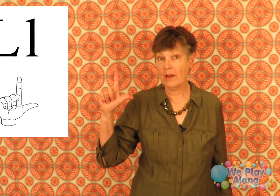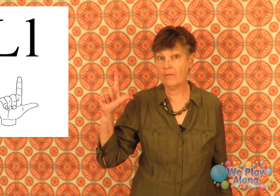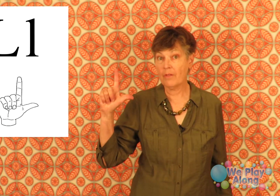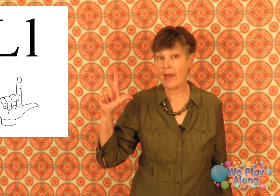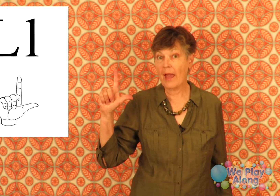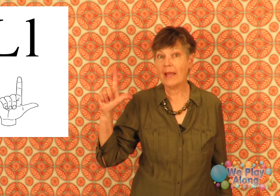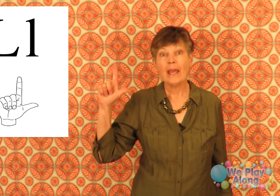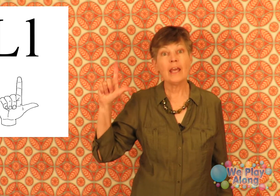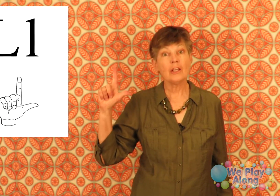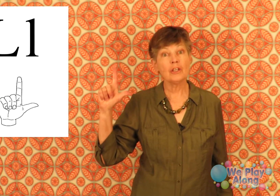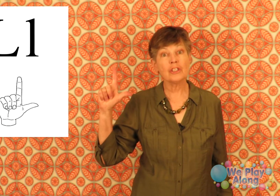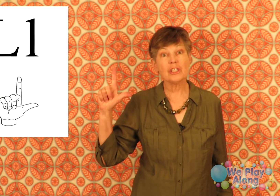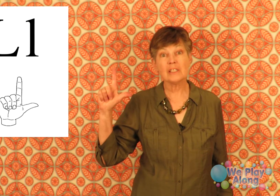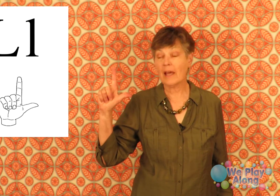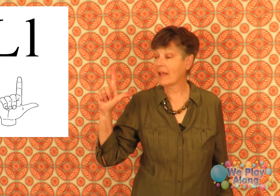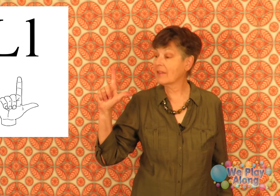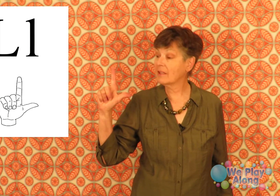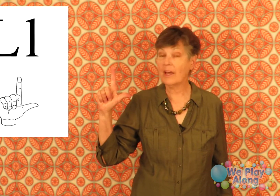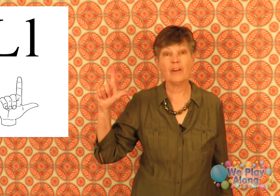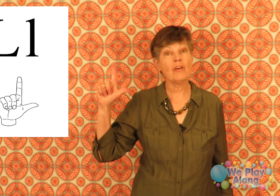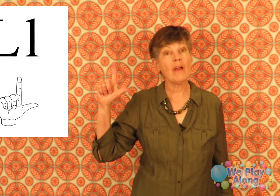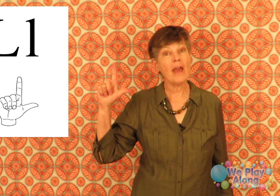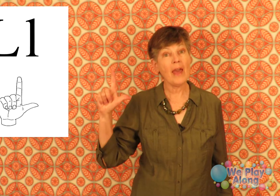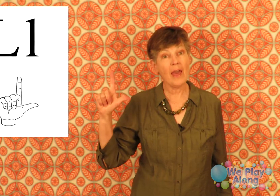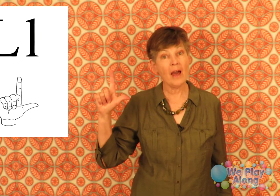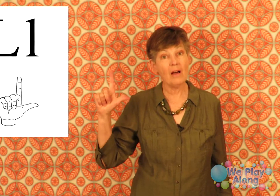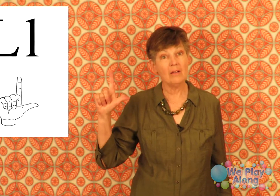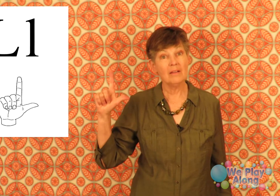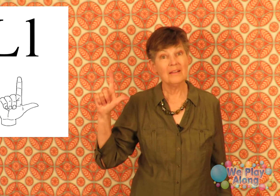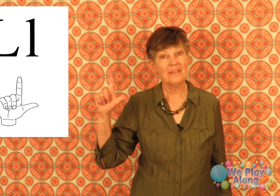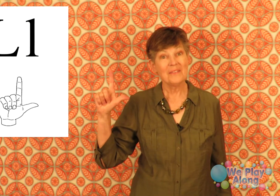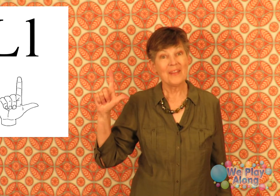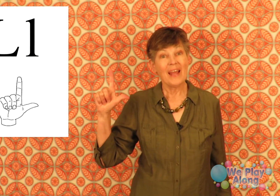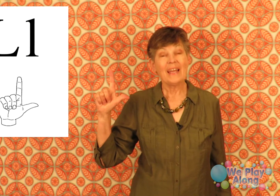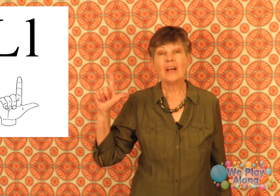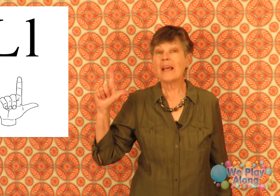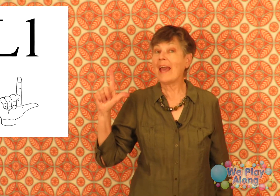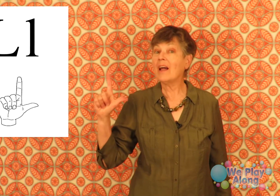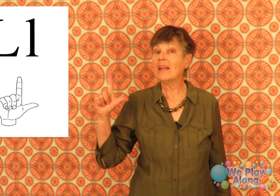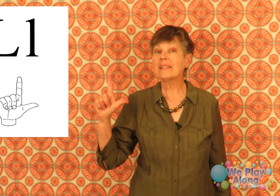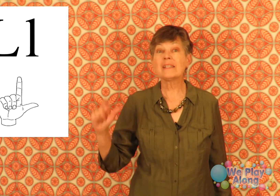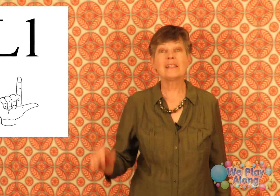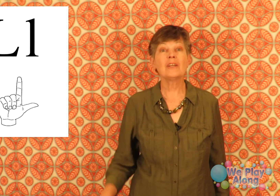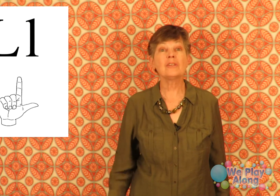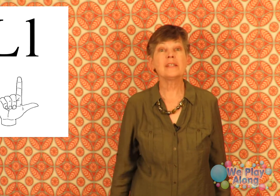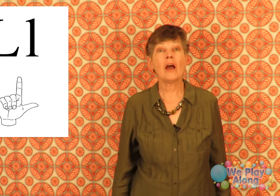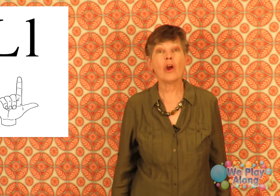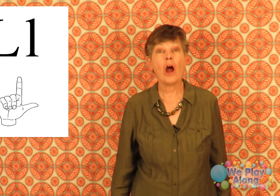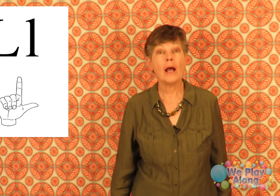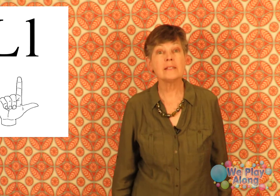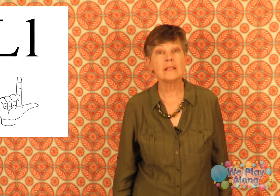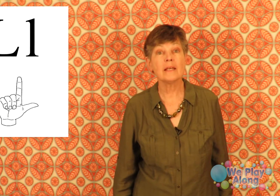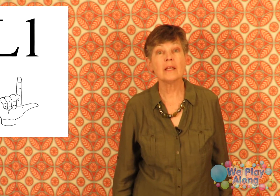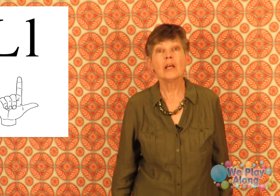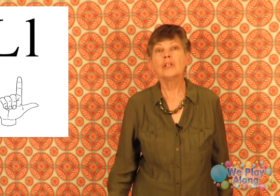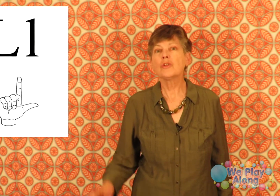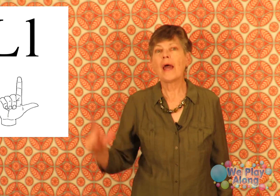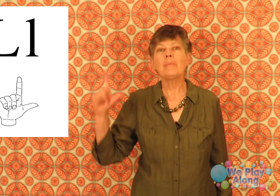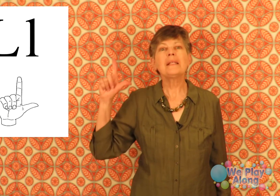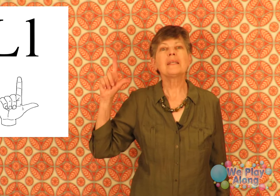for that, it looks just like the letter L. Now, L is a single sound consonant, so that means it